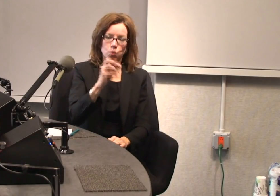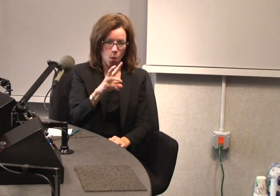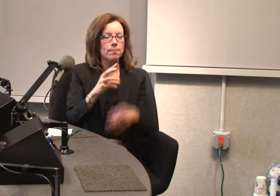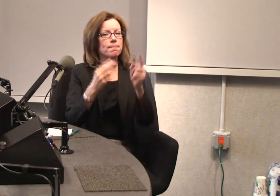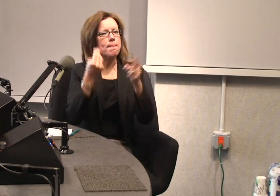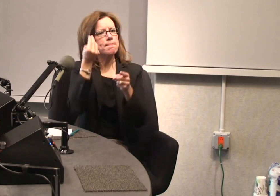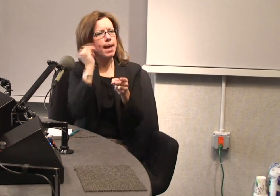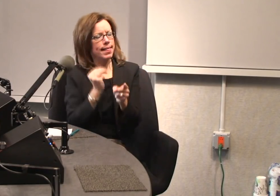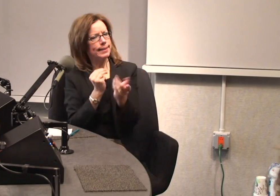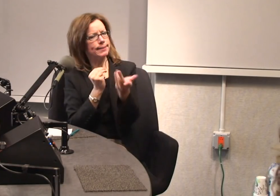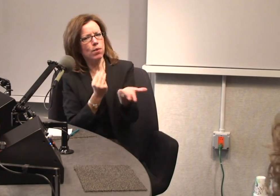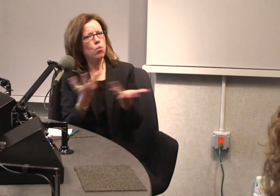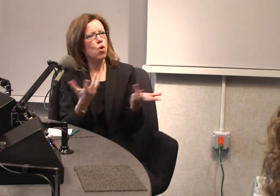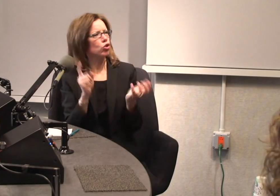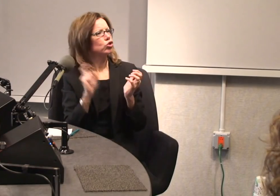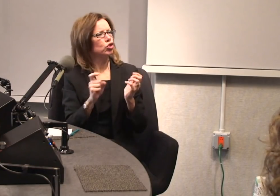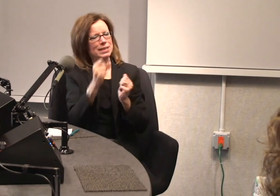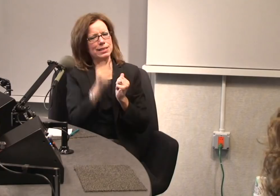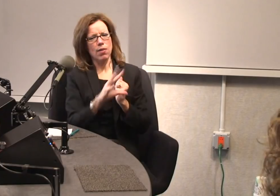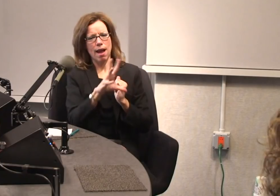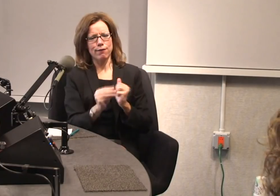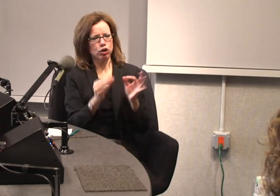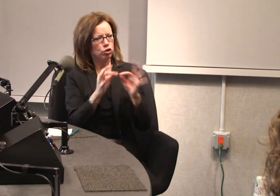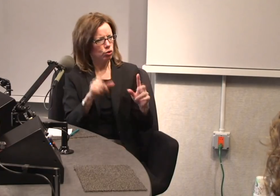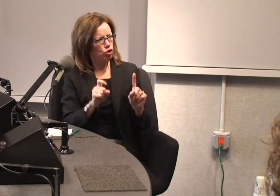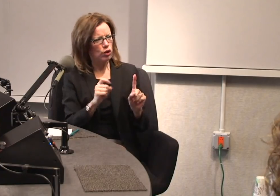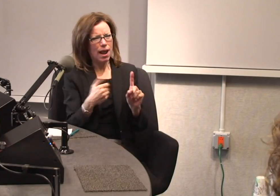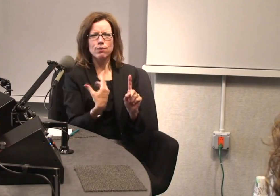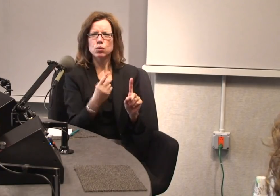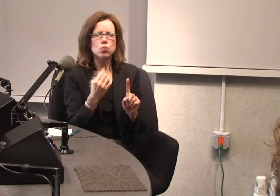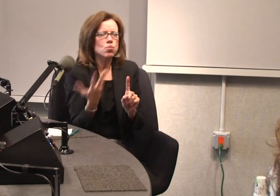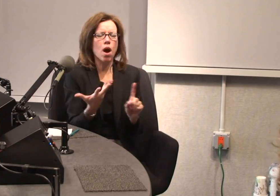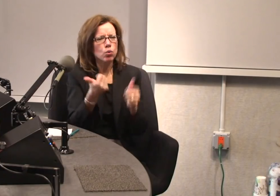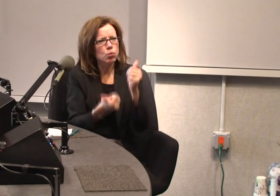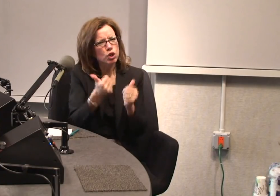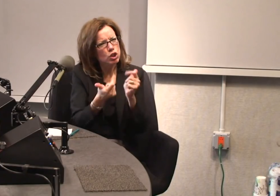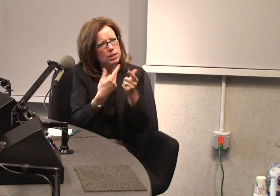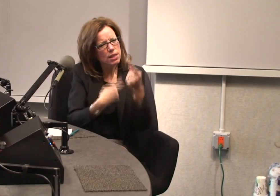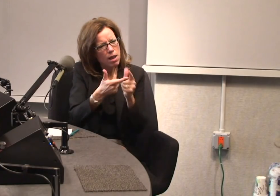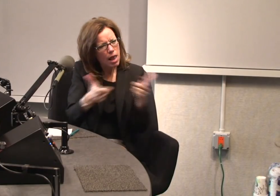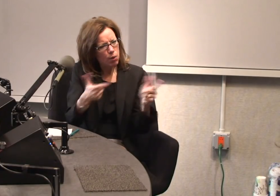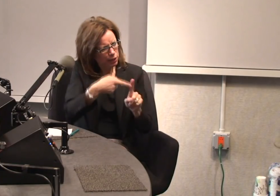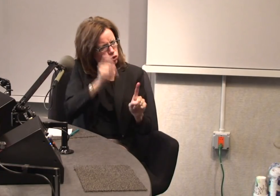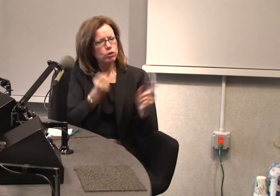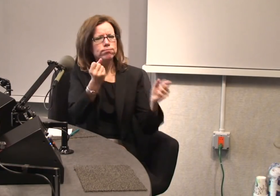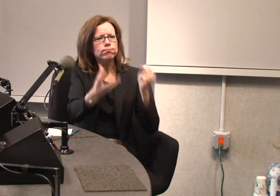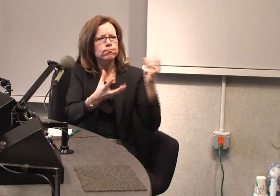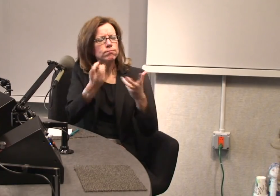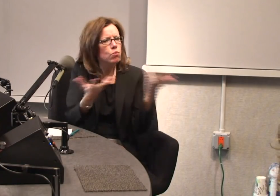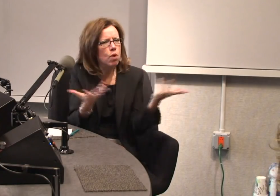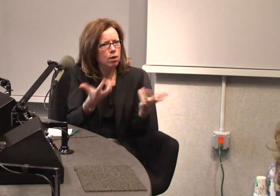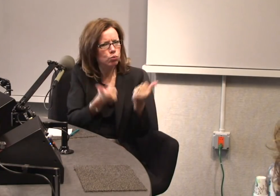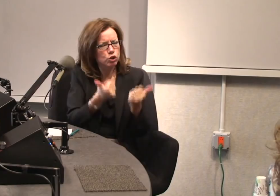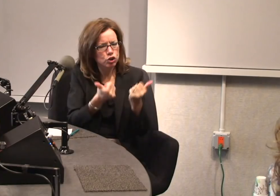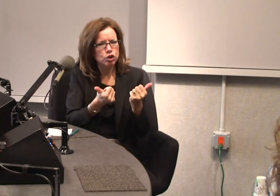what should the South African interpreter have been doing? Which sign language should he have been translating into at an event